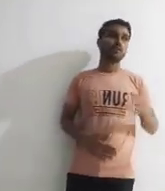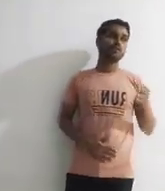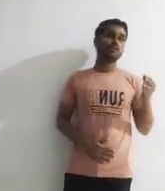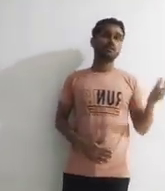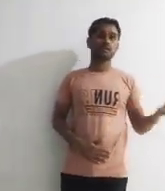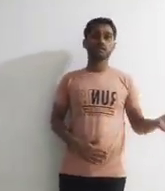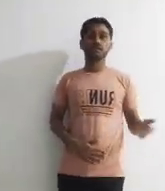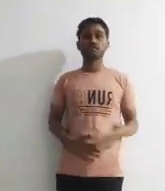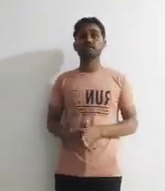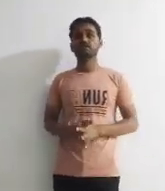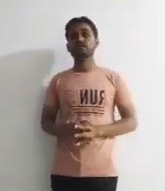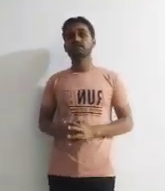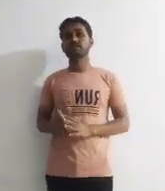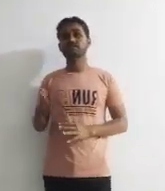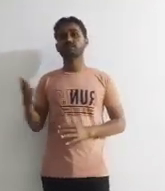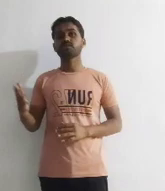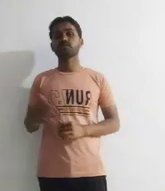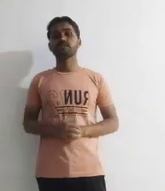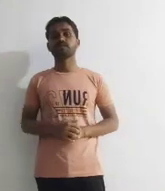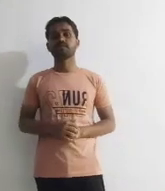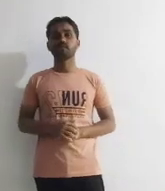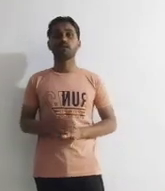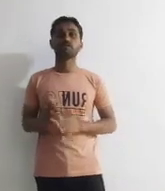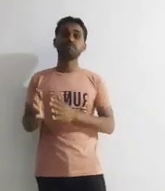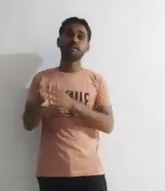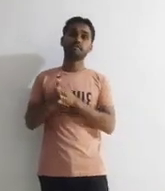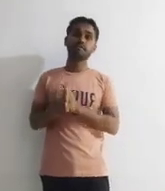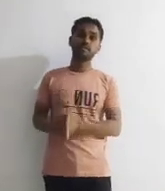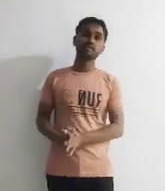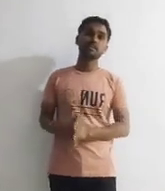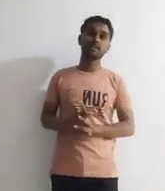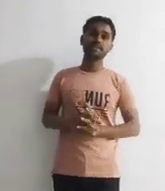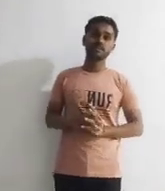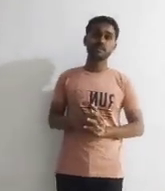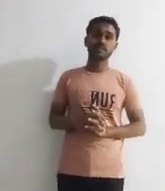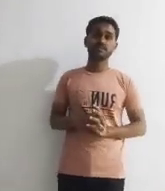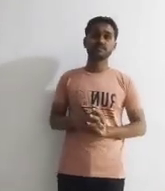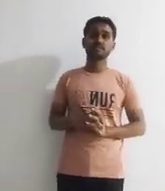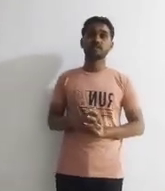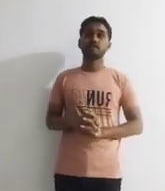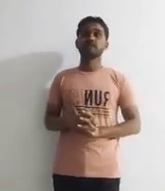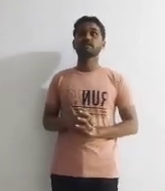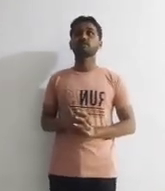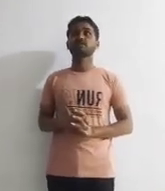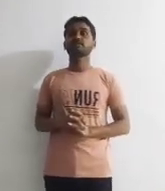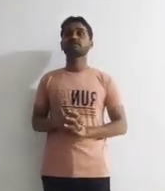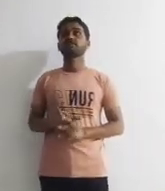or non-synchronization, synchronized method, or some methods in that synchronization. Synchronization